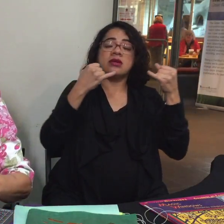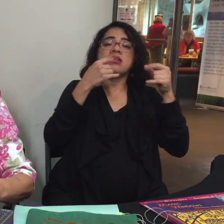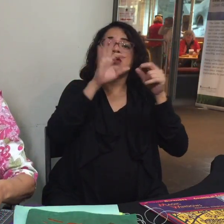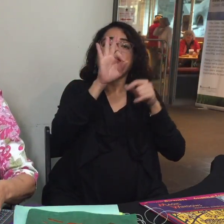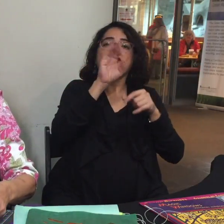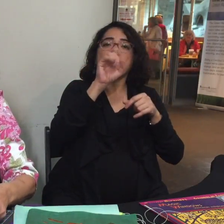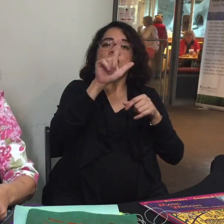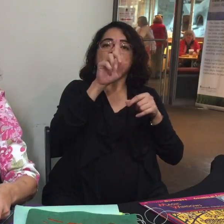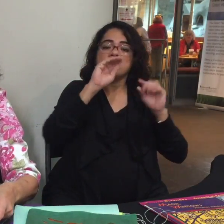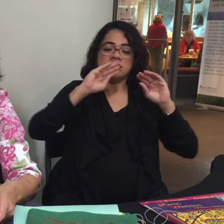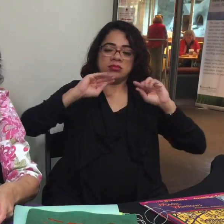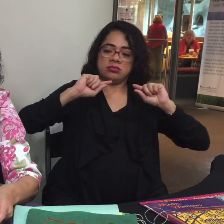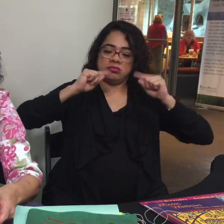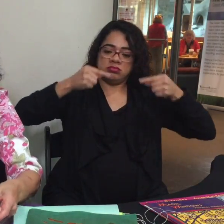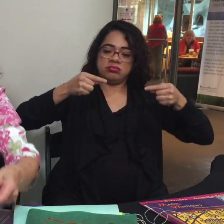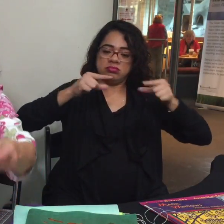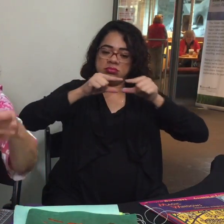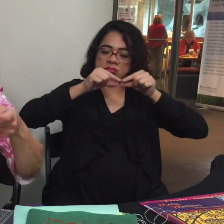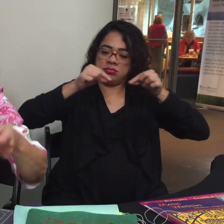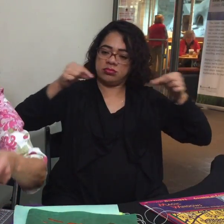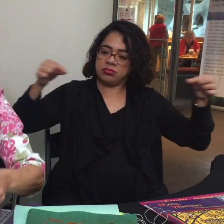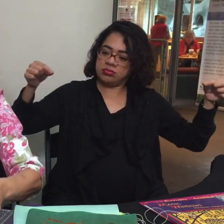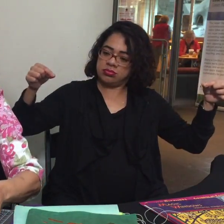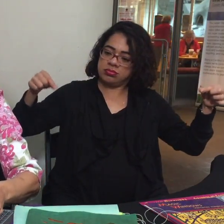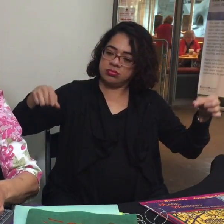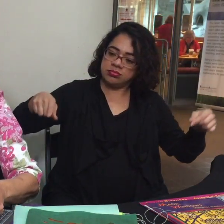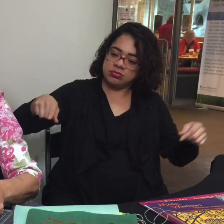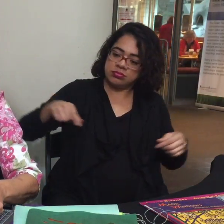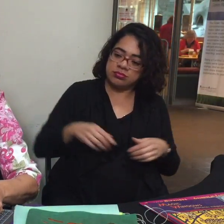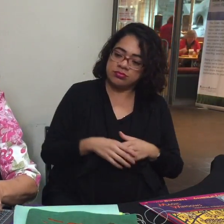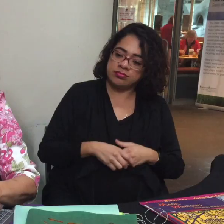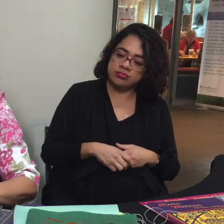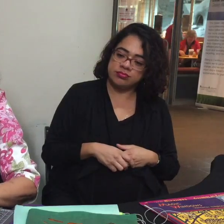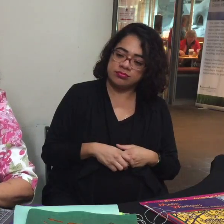an inch down. And then I fold it in half